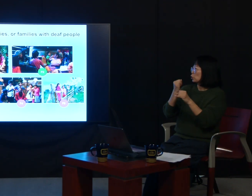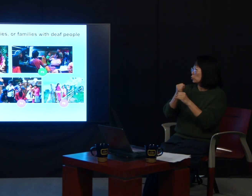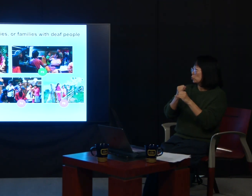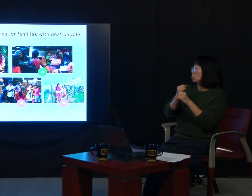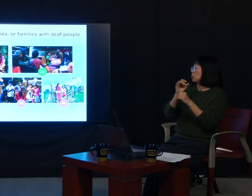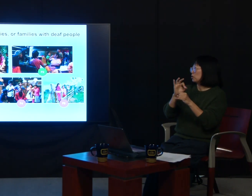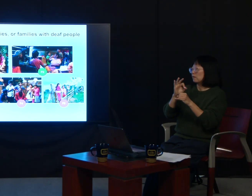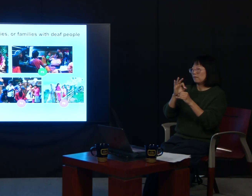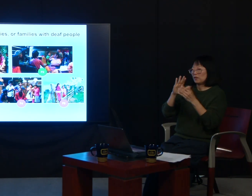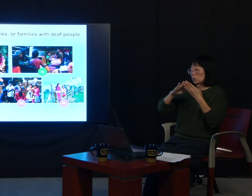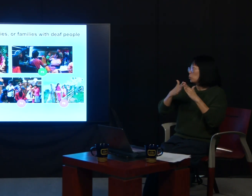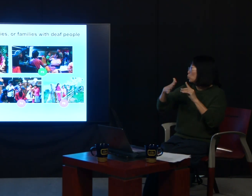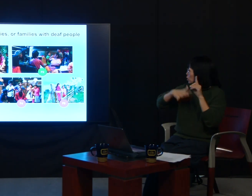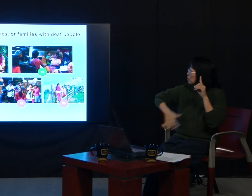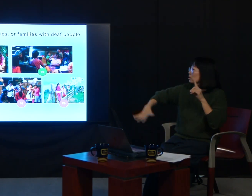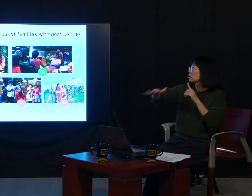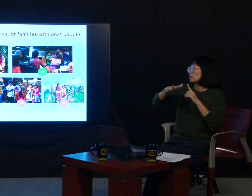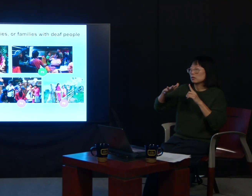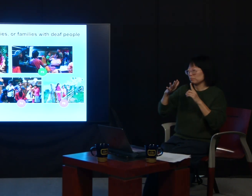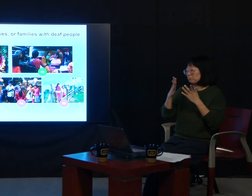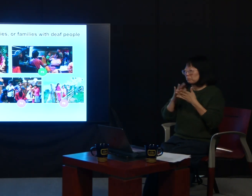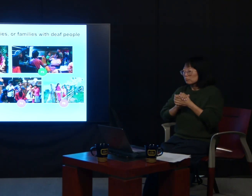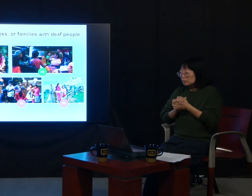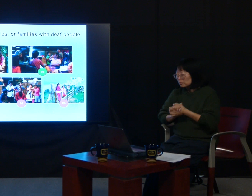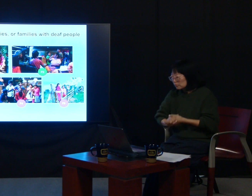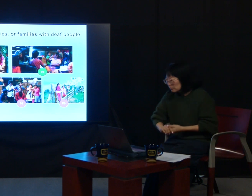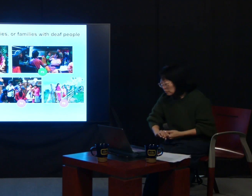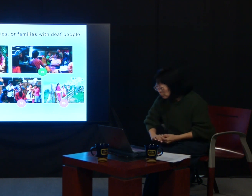all society. That is everything to them.